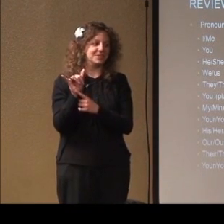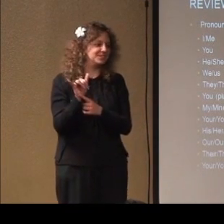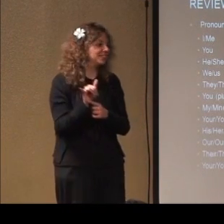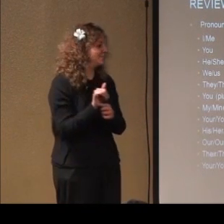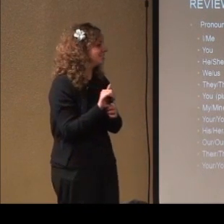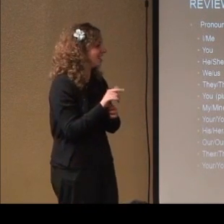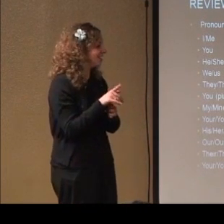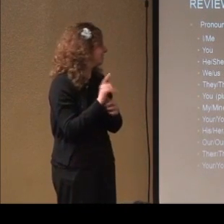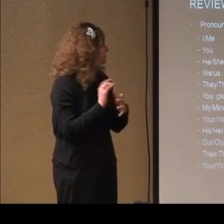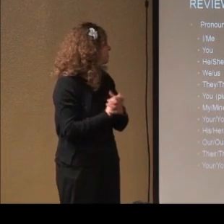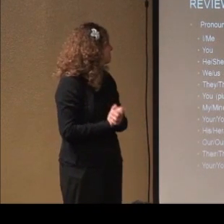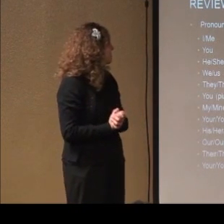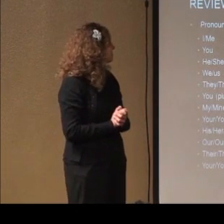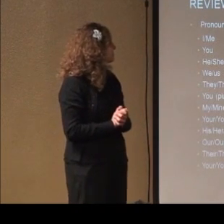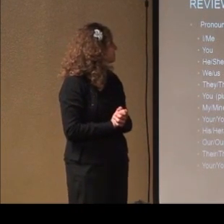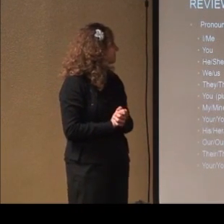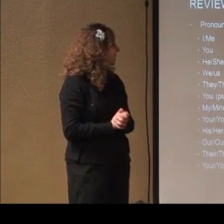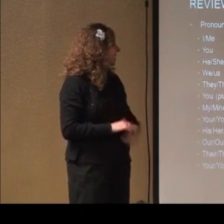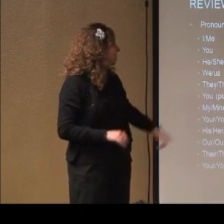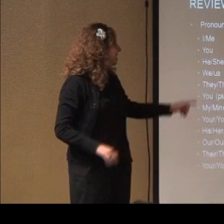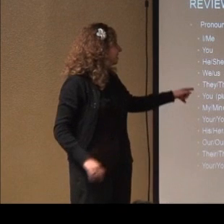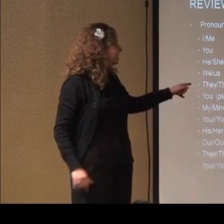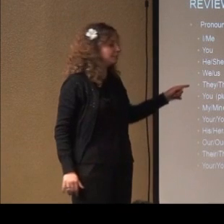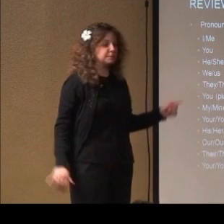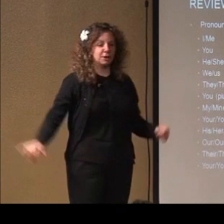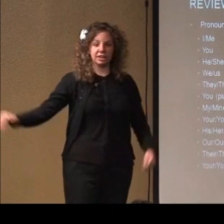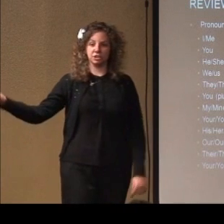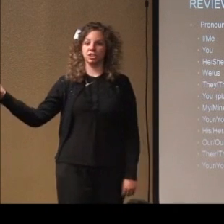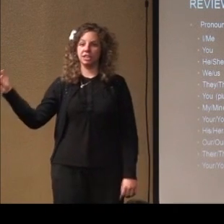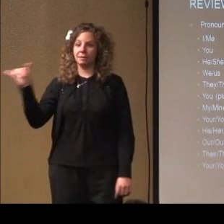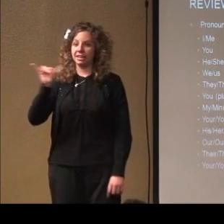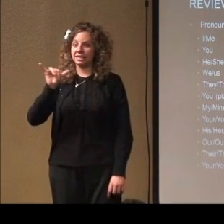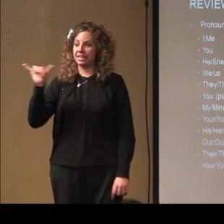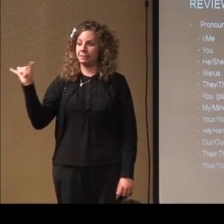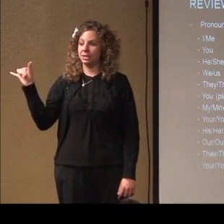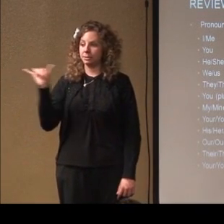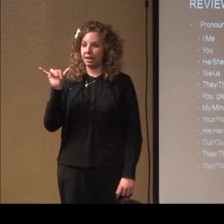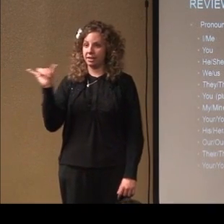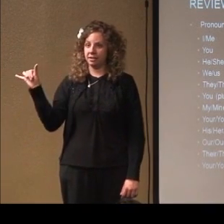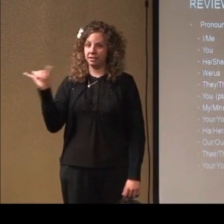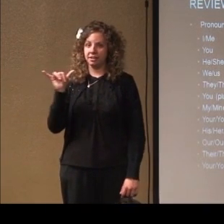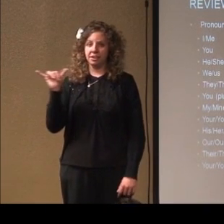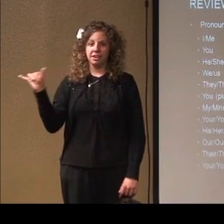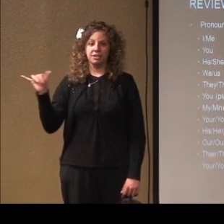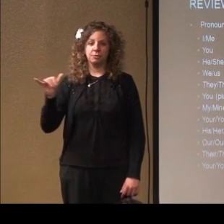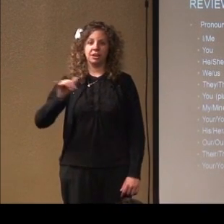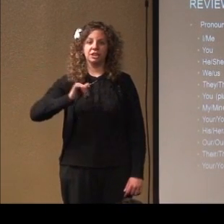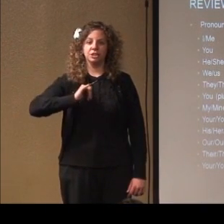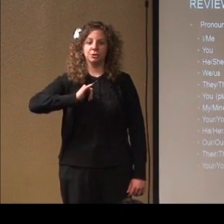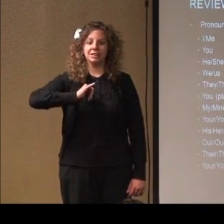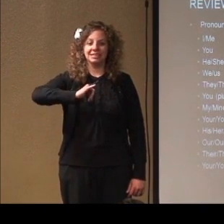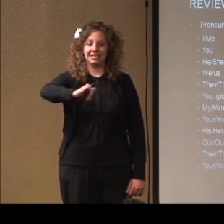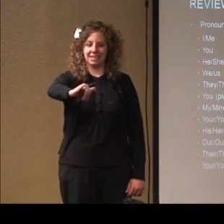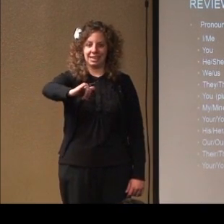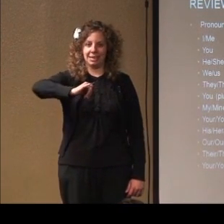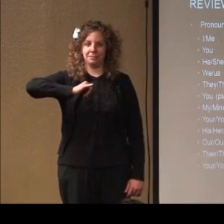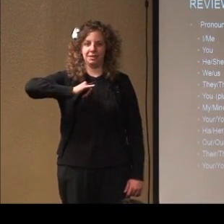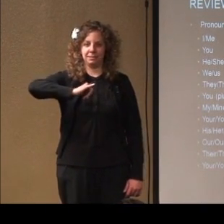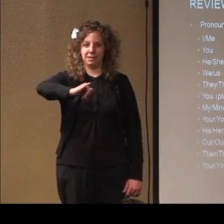those. Even tonight, there's one more. Okay, and then same as me. Okay, so just how we had same this way, then we're going to do same as me